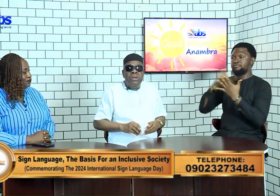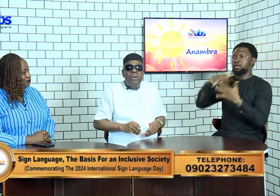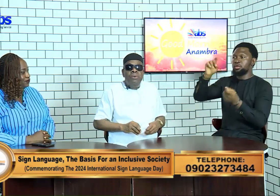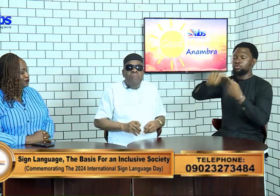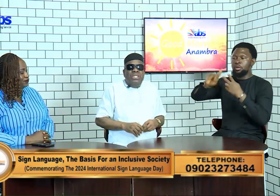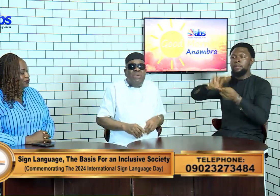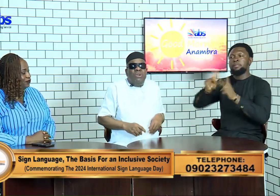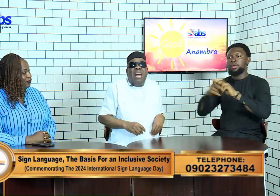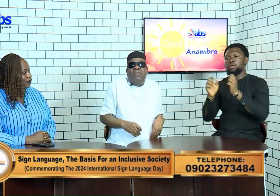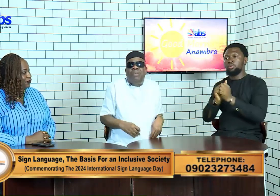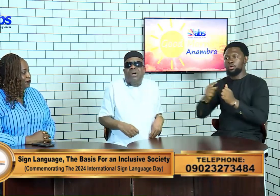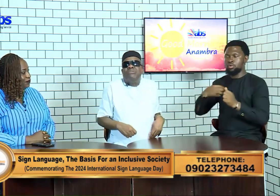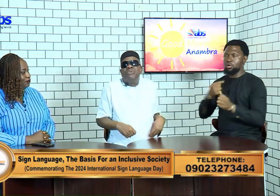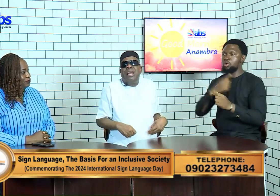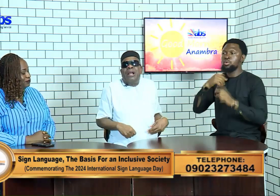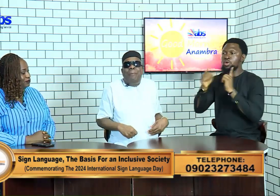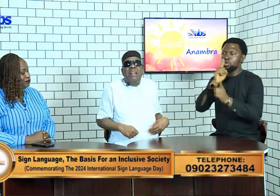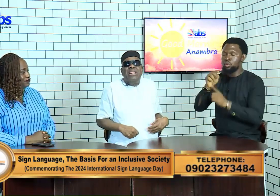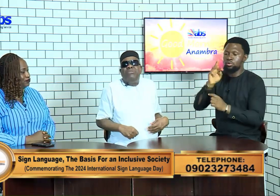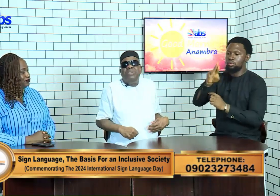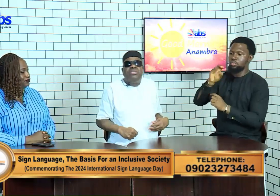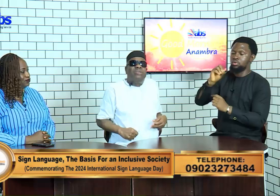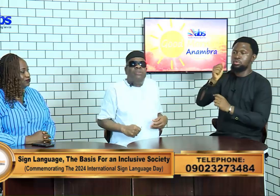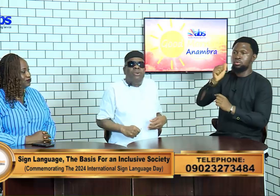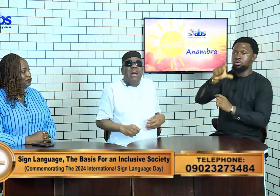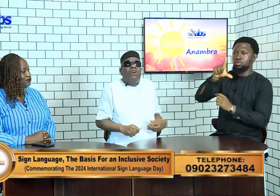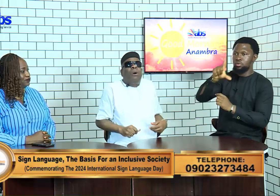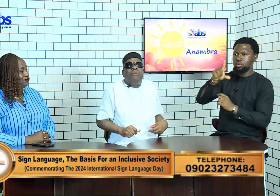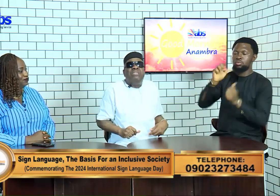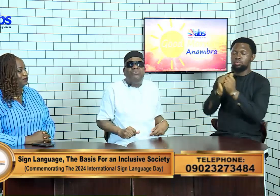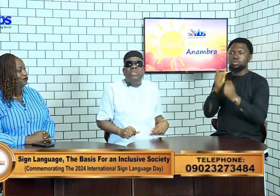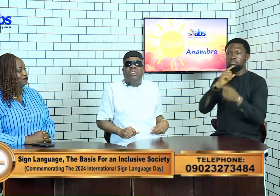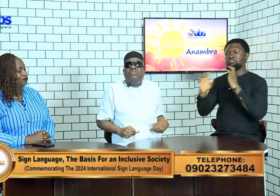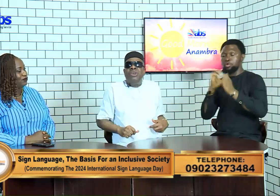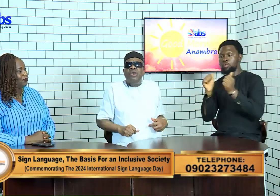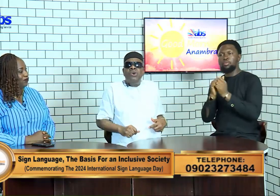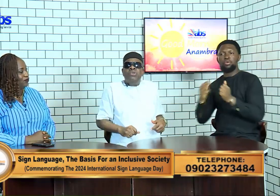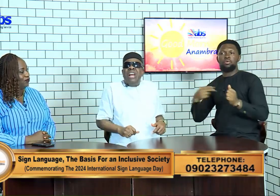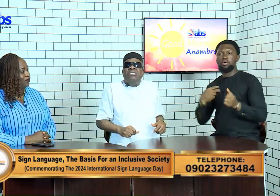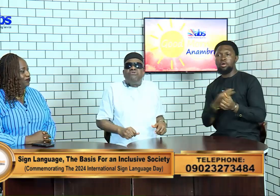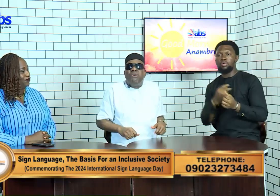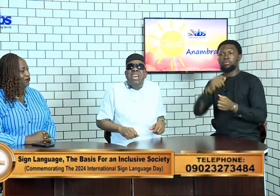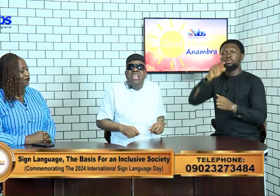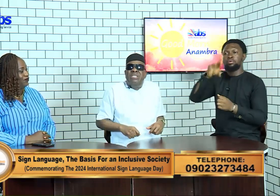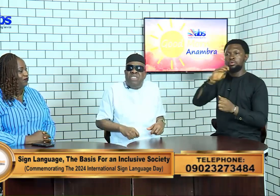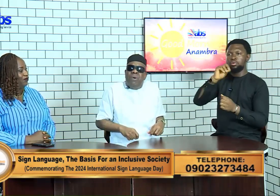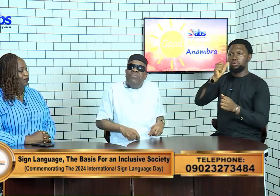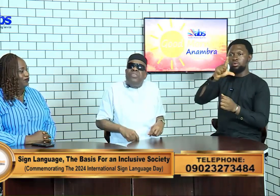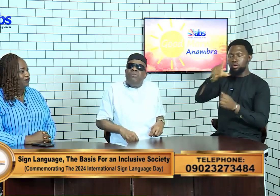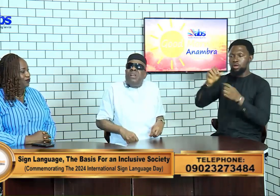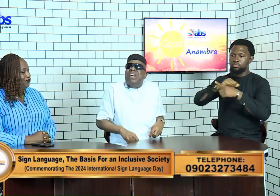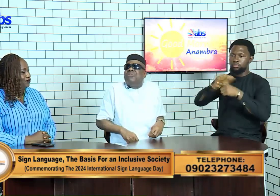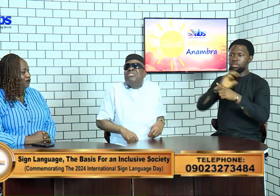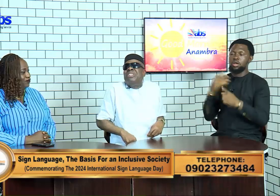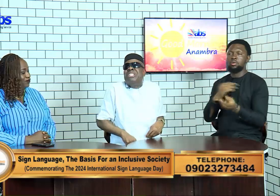us. We mention RULAC because RULAC partners with us, RULAC cooperates with us, RULAC trains our